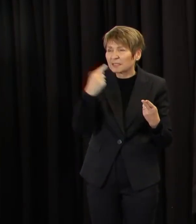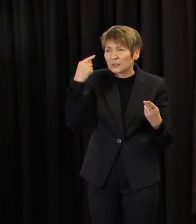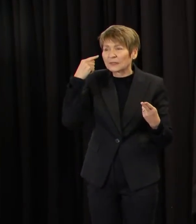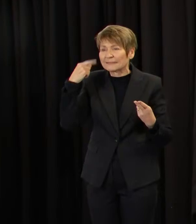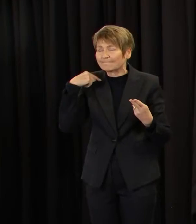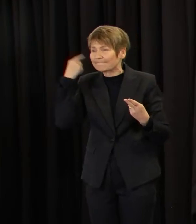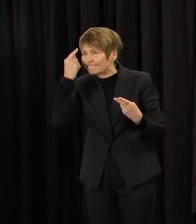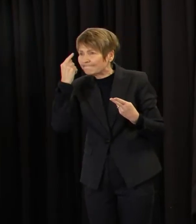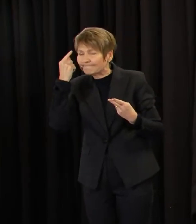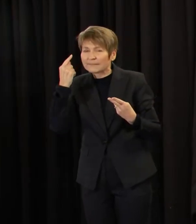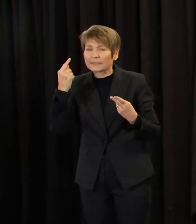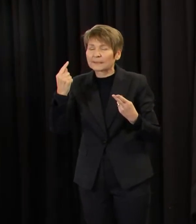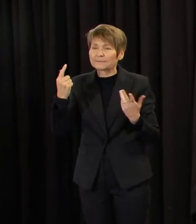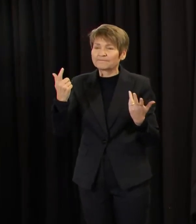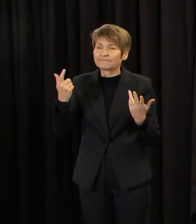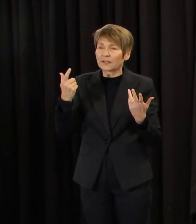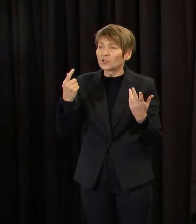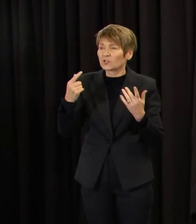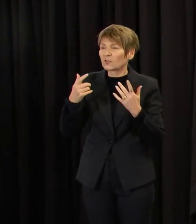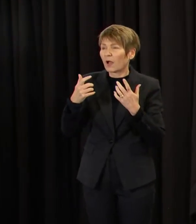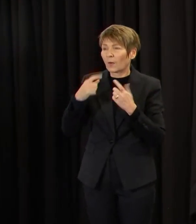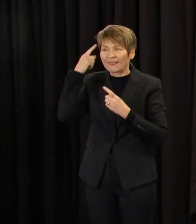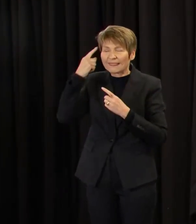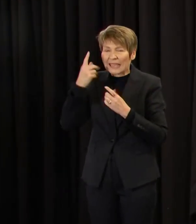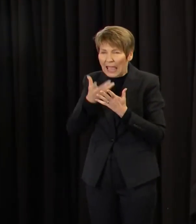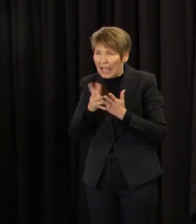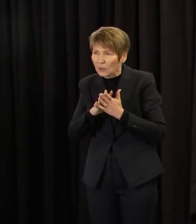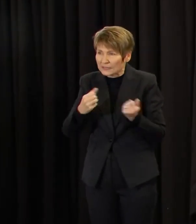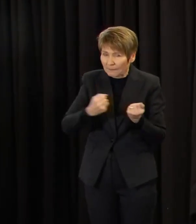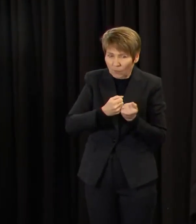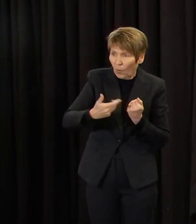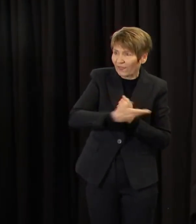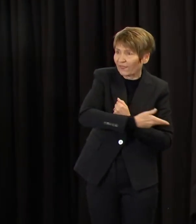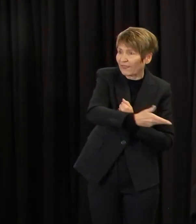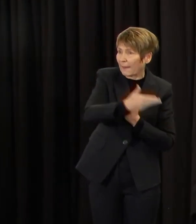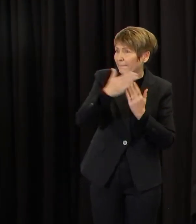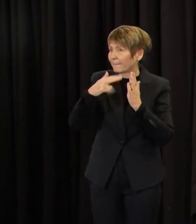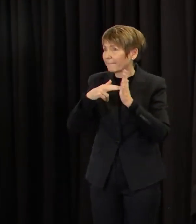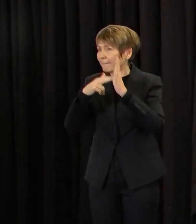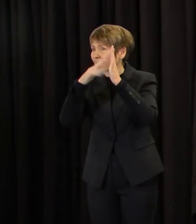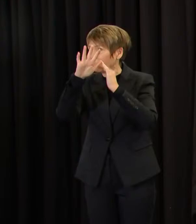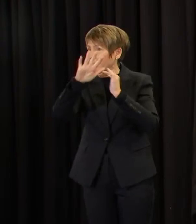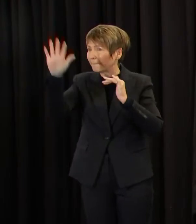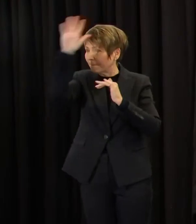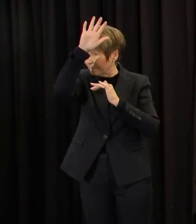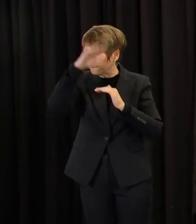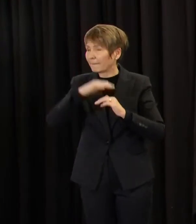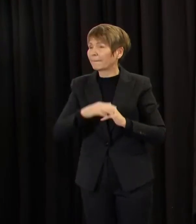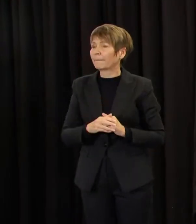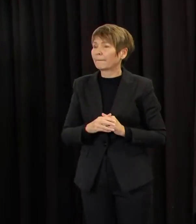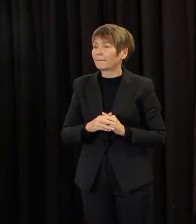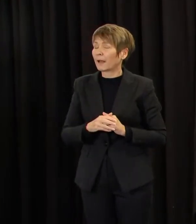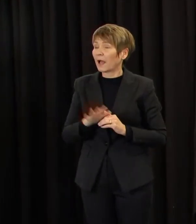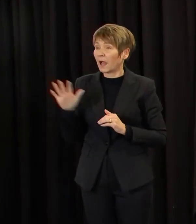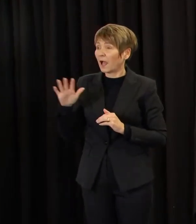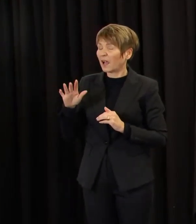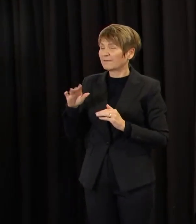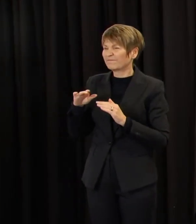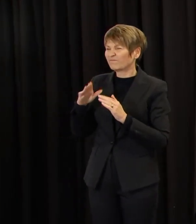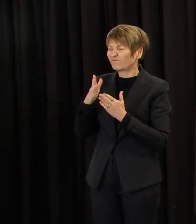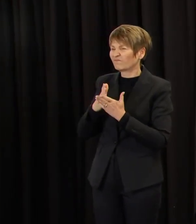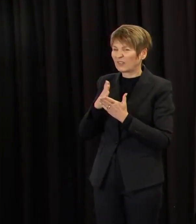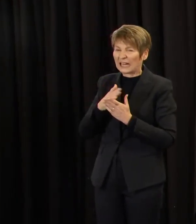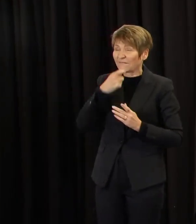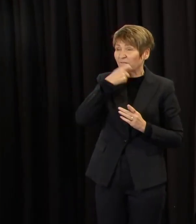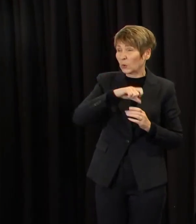practices or there's fewer penetration of GPs into the network. So, you know, compared to the eastern suburbs, we see, generally speaking, fewer GP practices in the west. That's